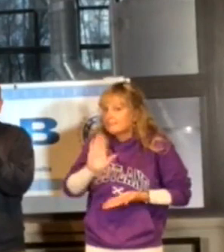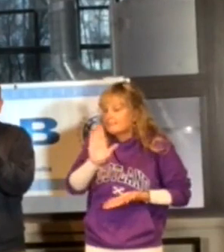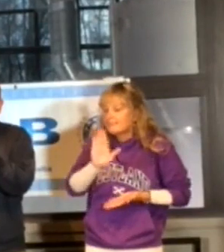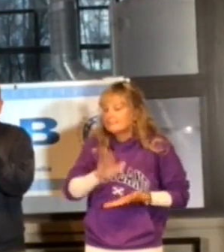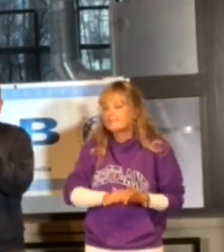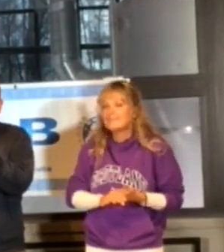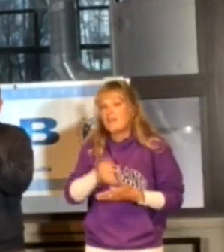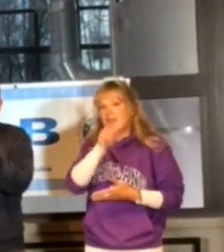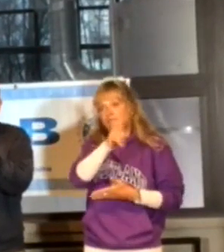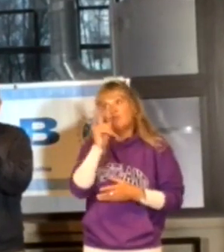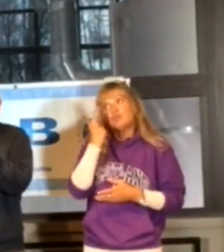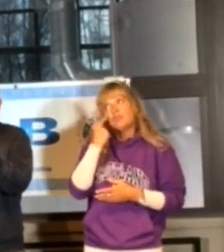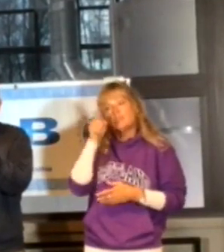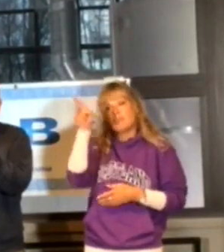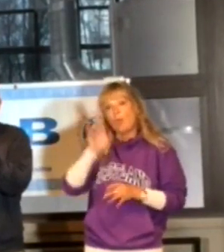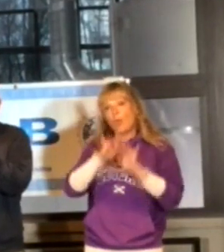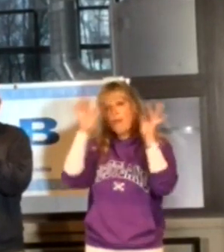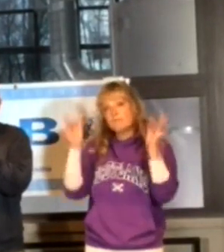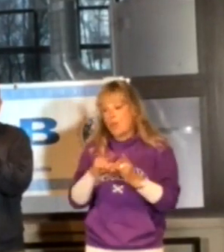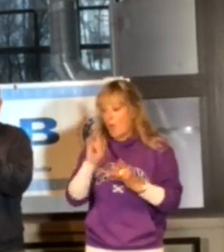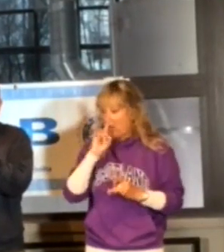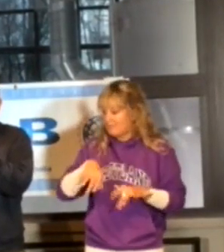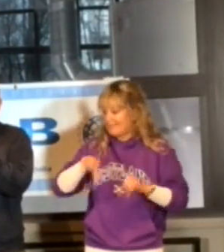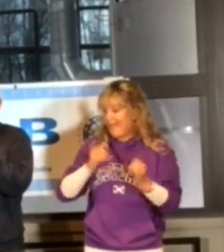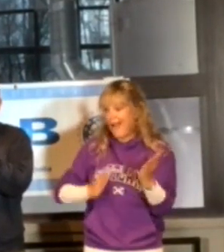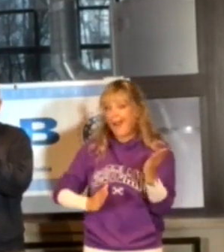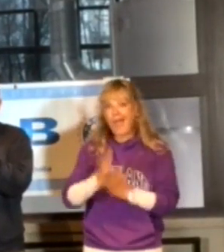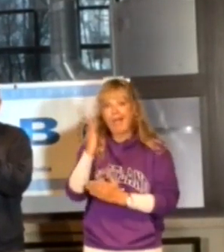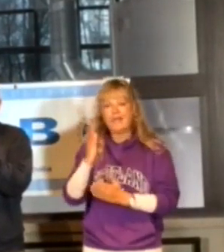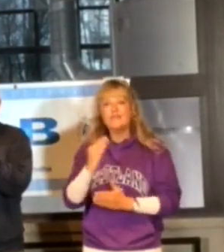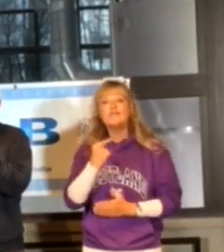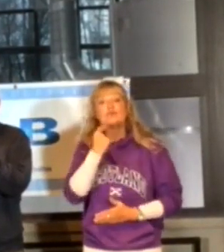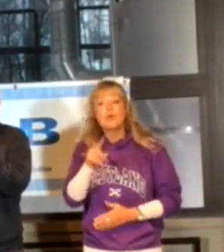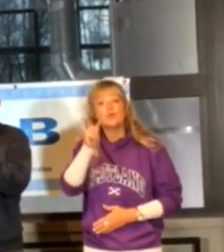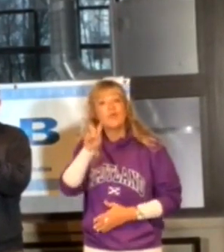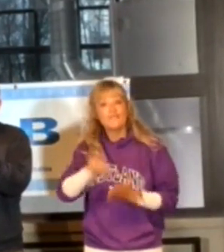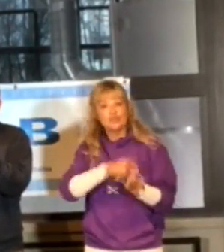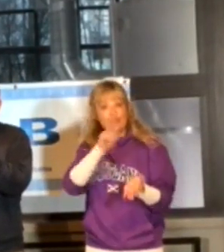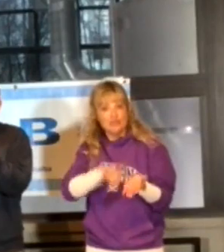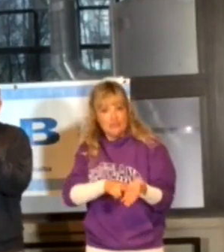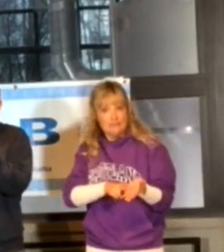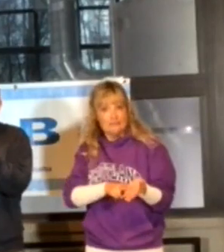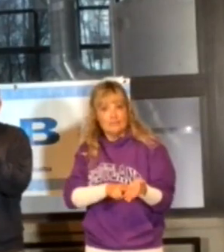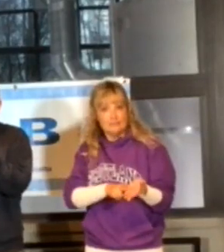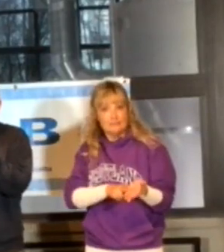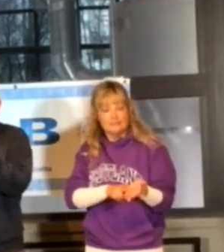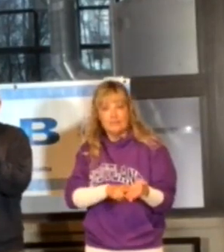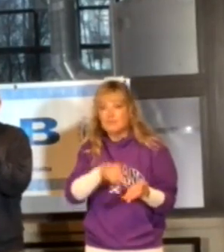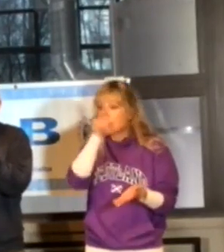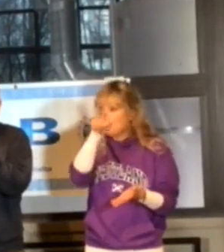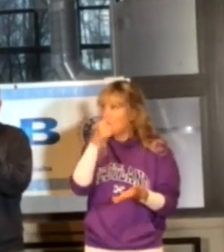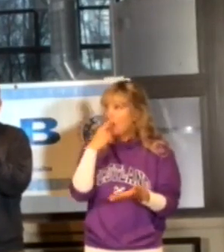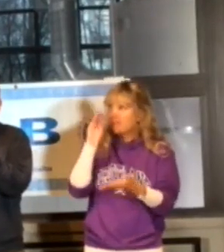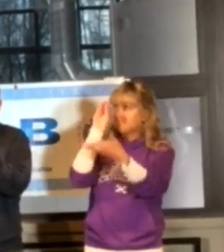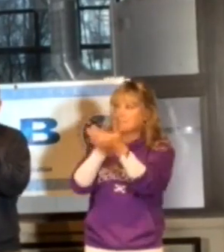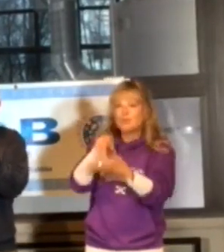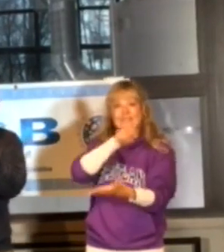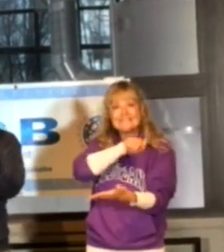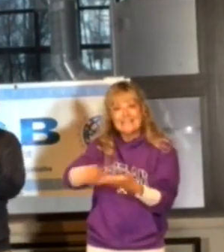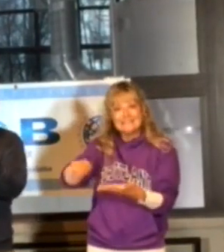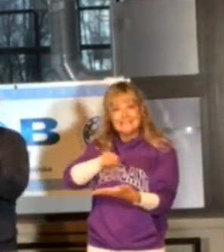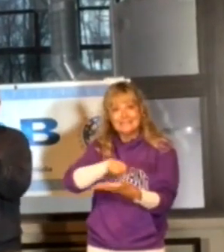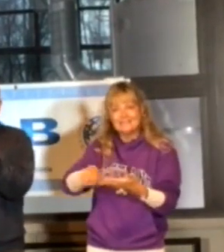our website, which comes live tomorrow, the 12th of January, and signatures can be collected from